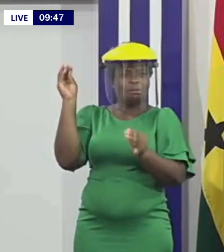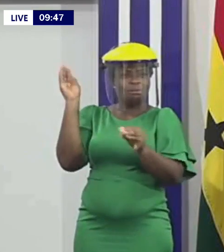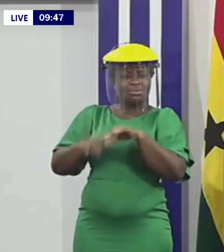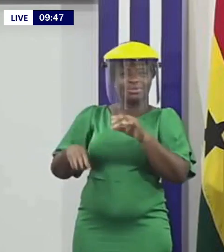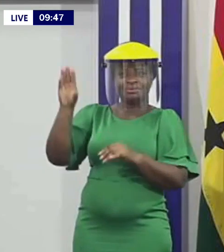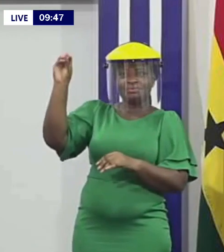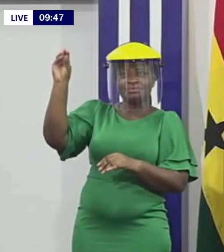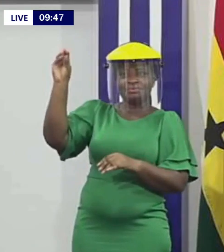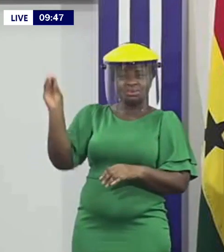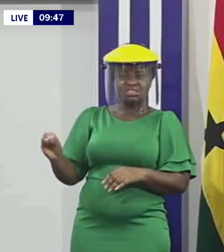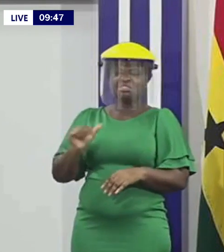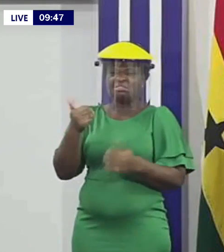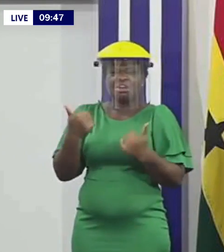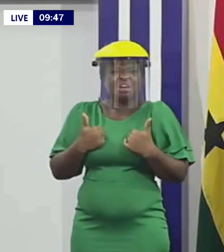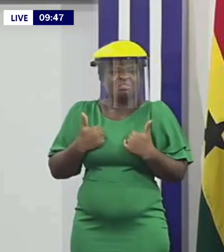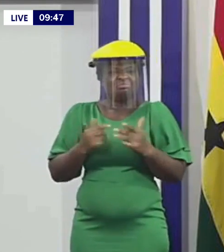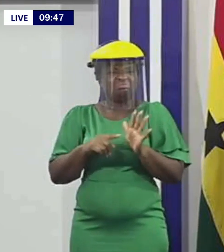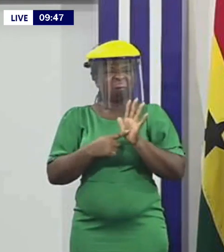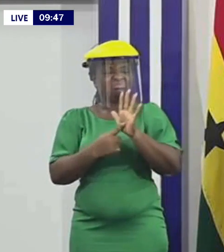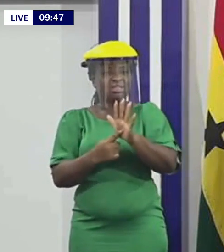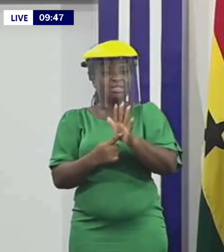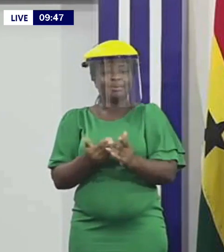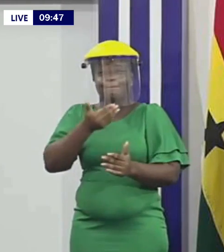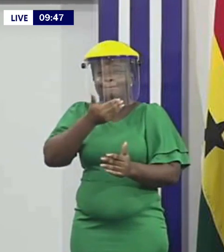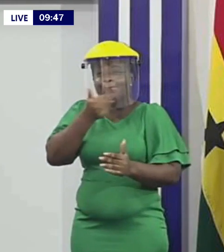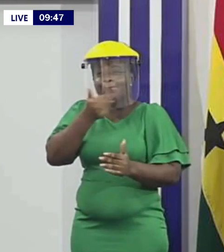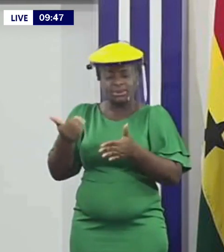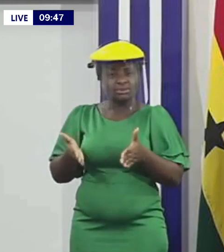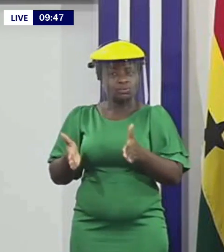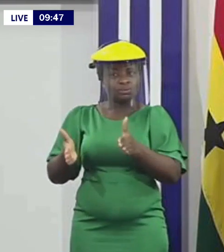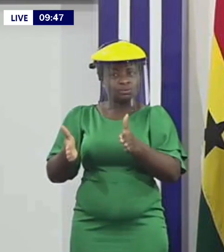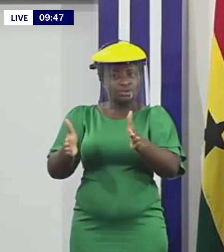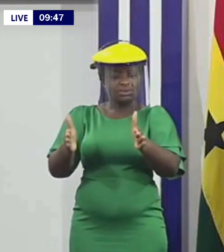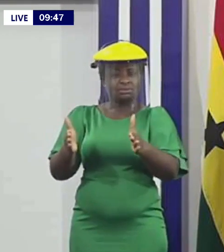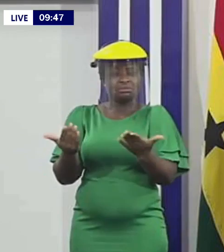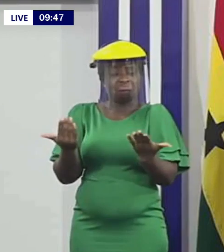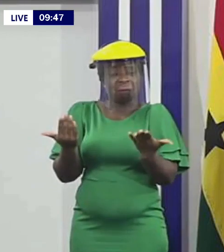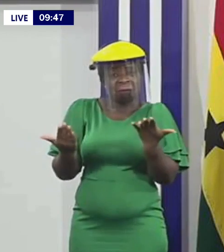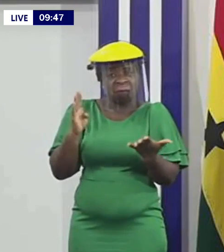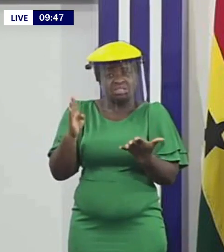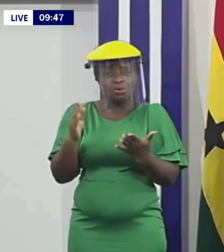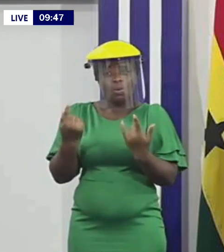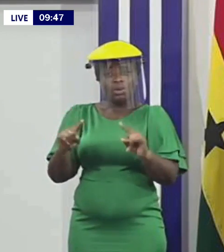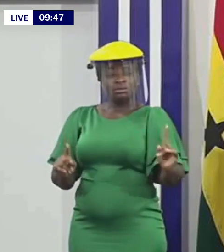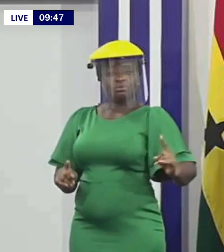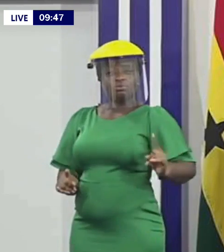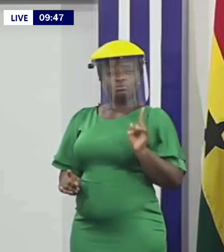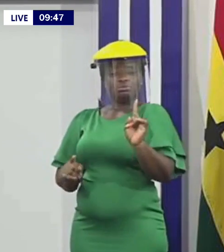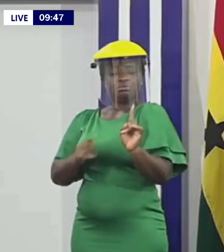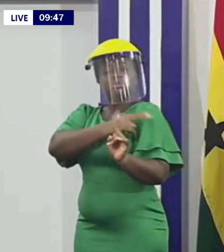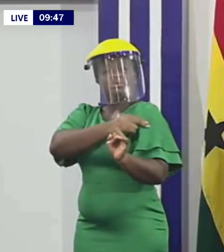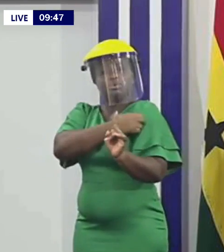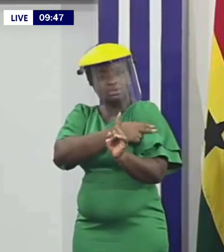may not have signs and symptoms at all. The best closer to this should have been when they went to the